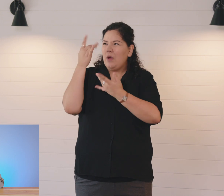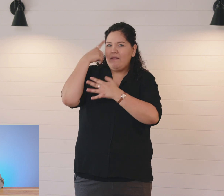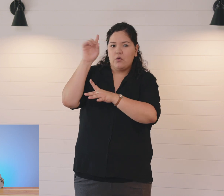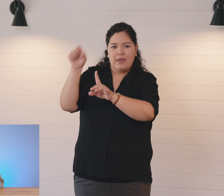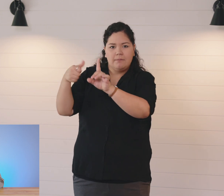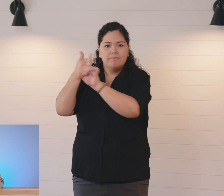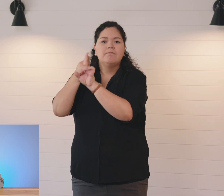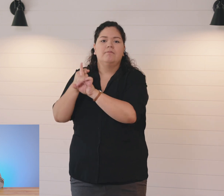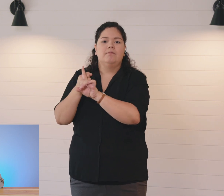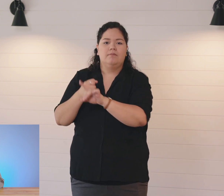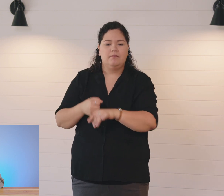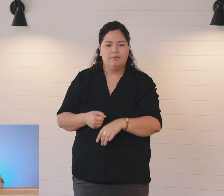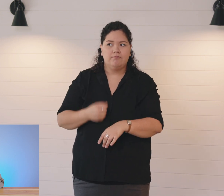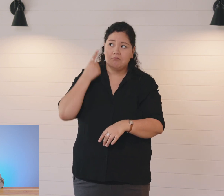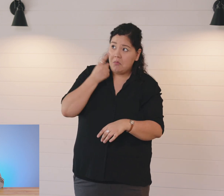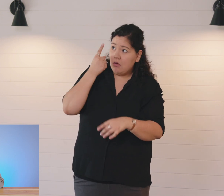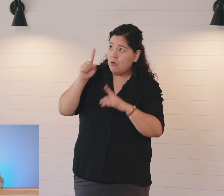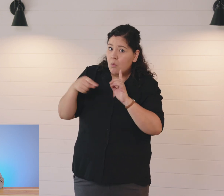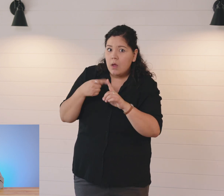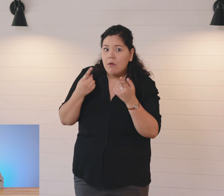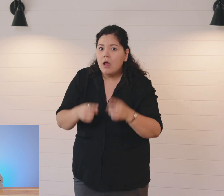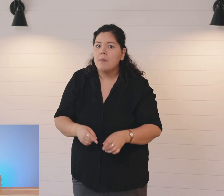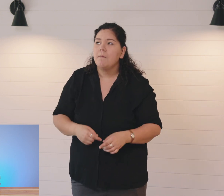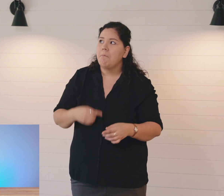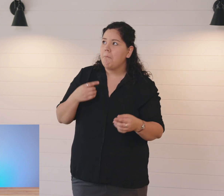is spent waiting for the turn, wondering if it's going to come.